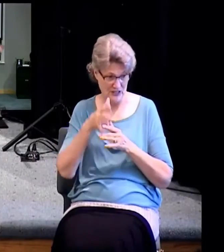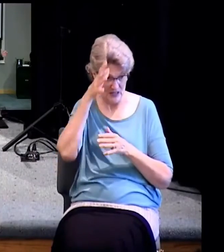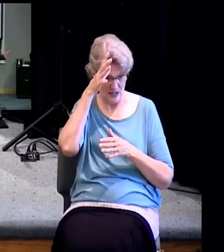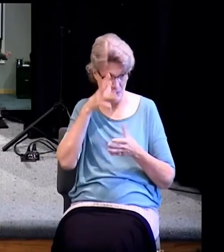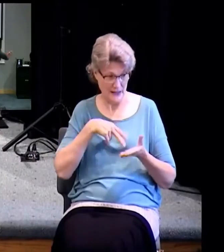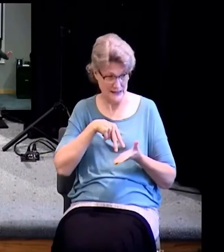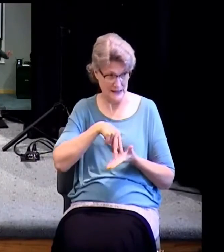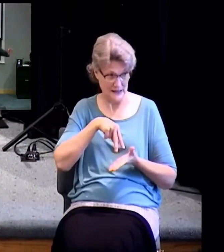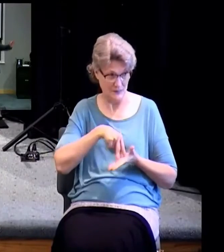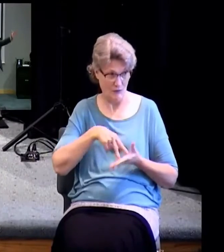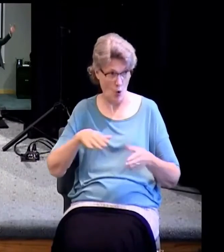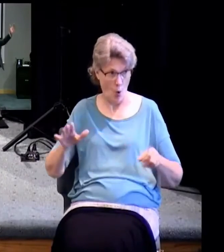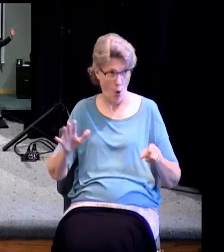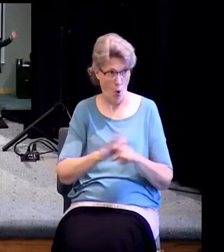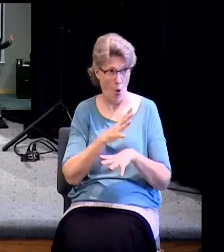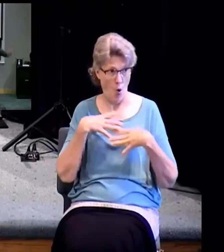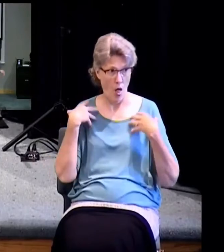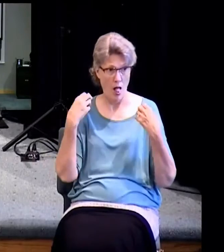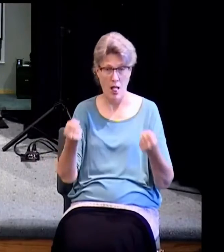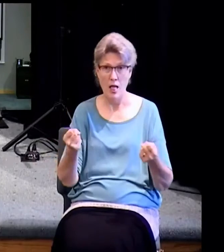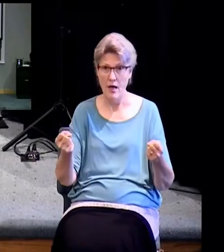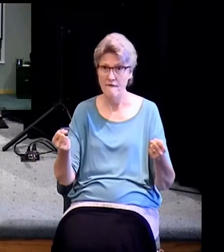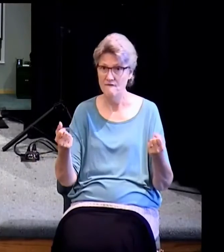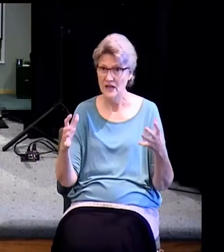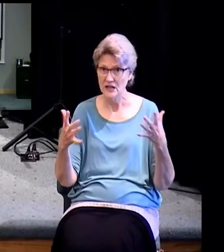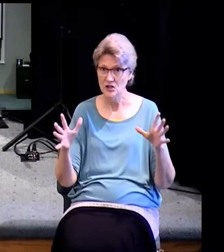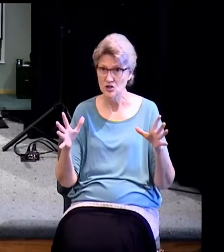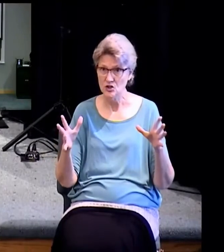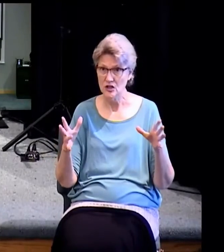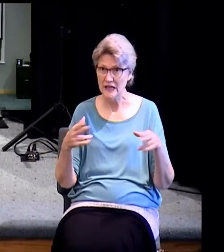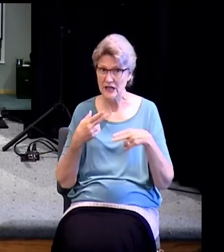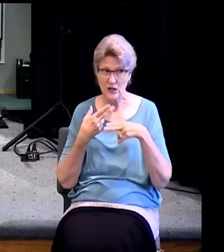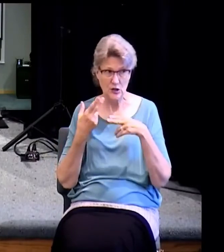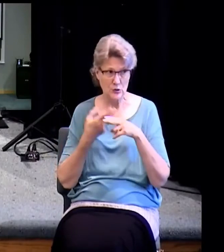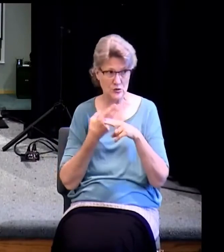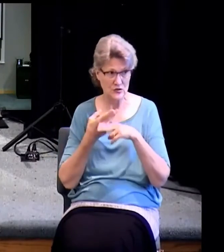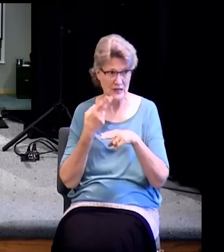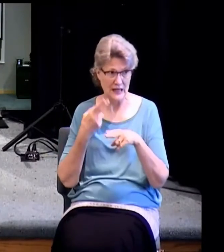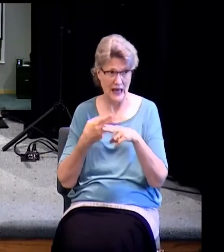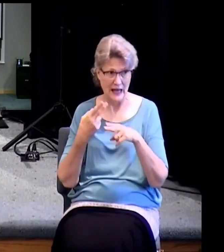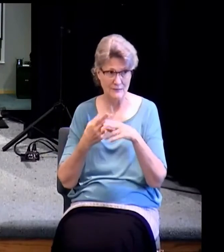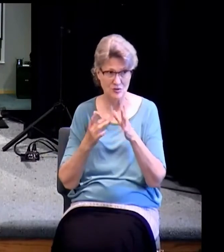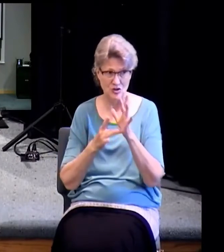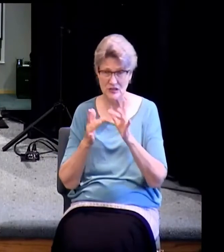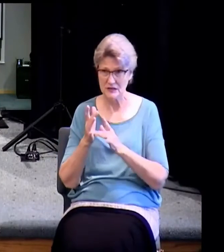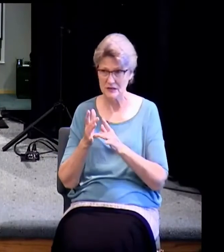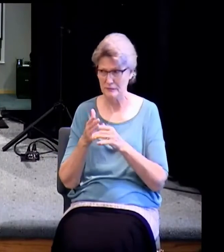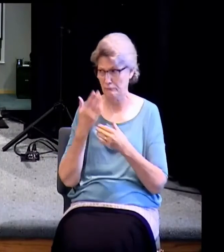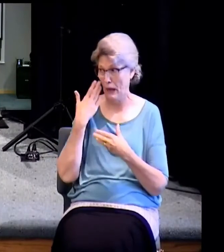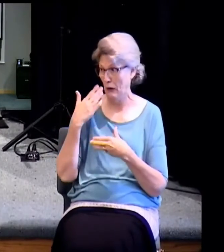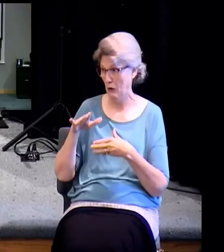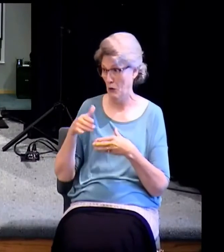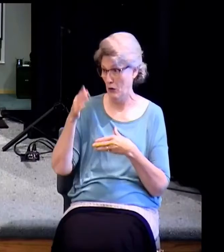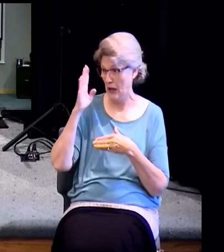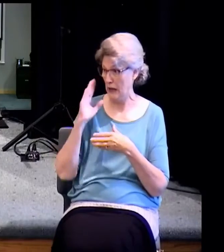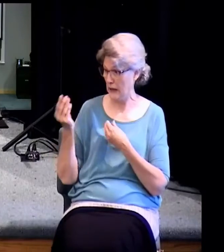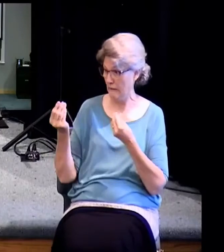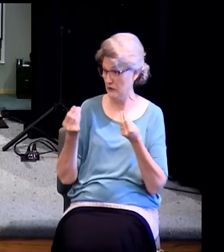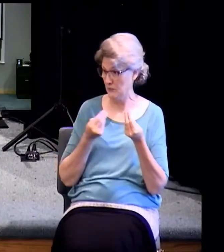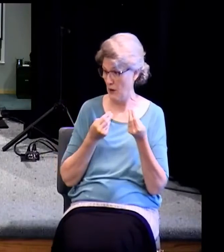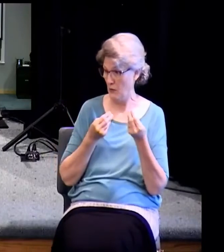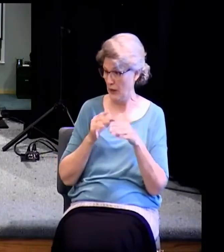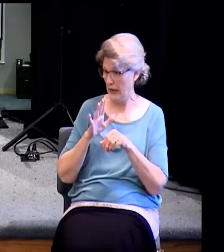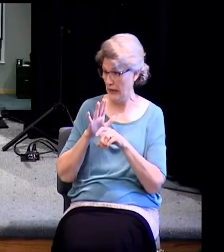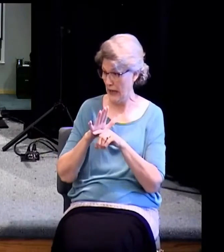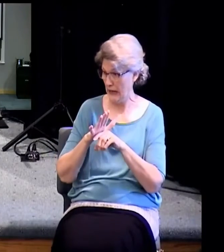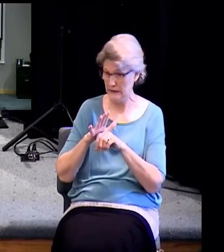that they are healed by that name. He used the name. He didn't say, I don't know, you know, God gave us power. We just laid hands and they were healed. He